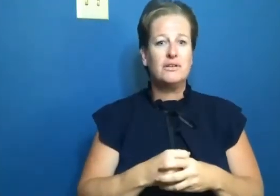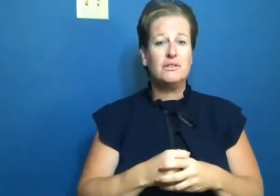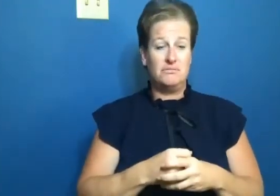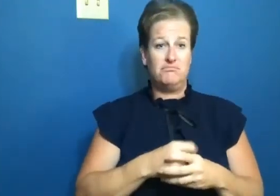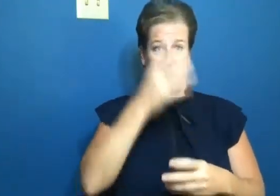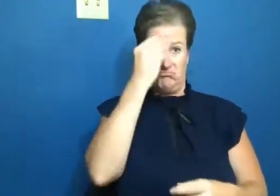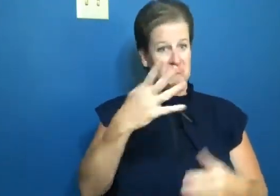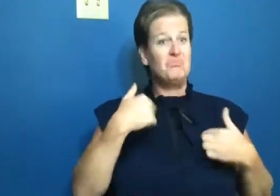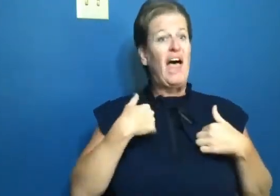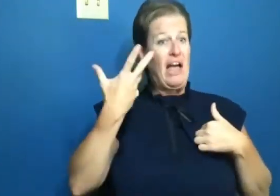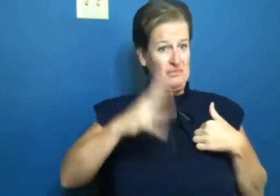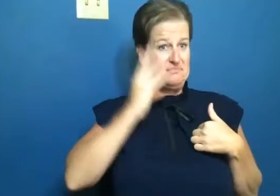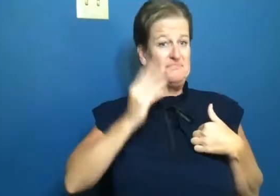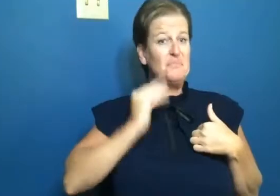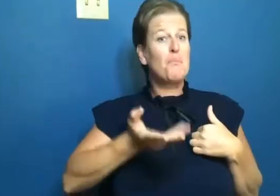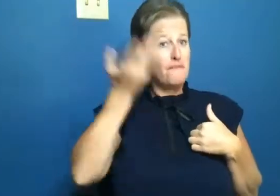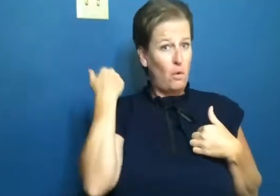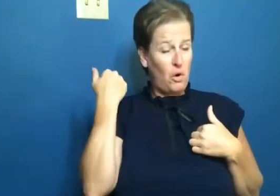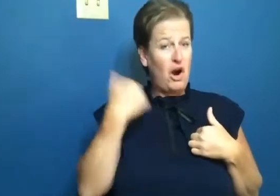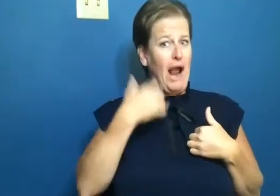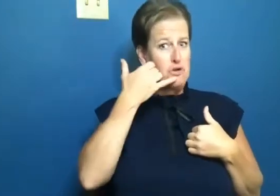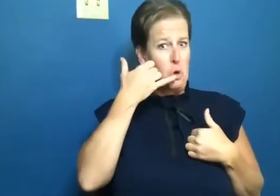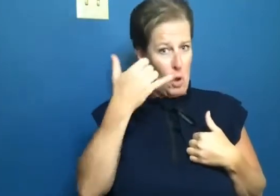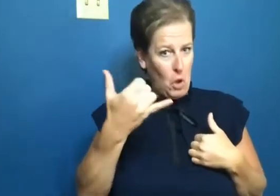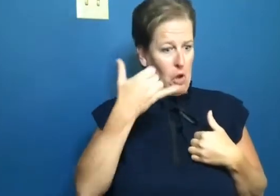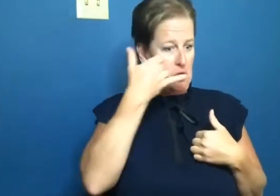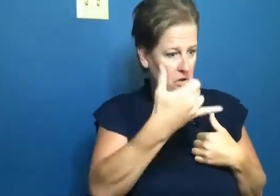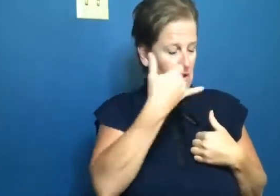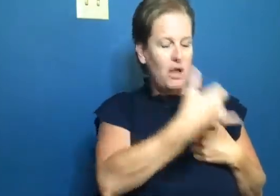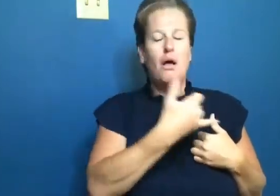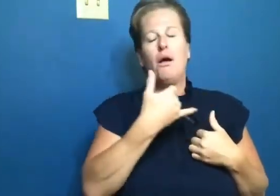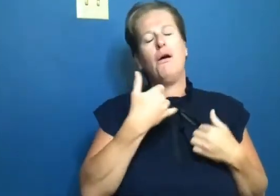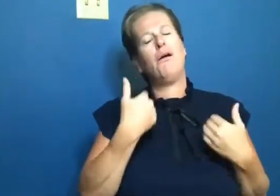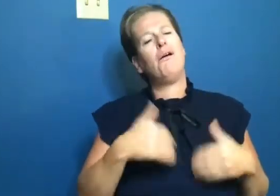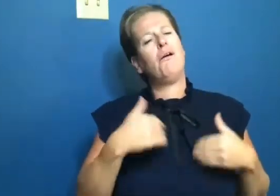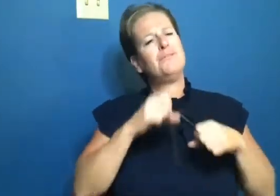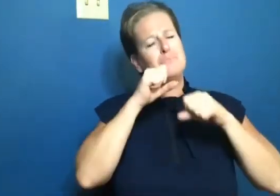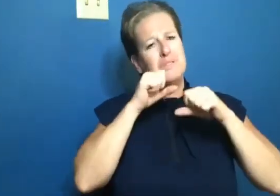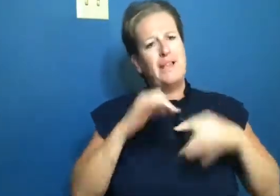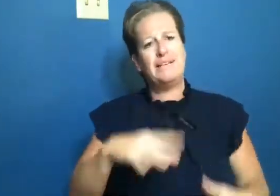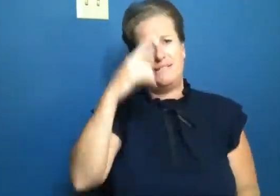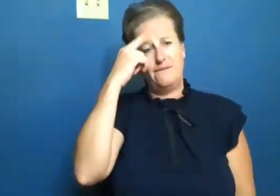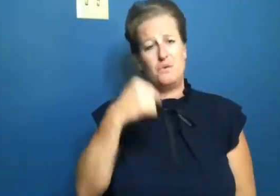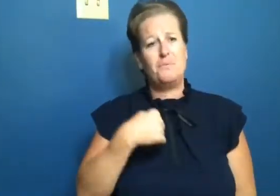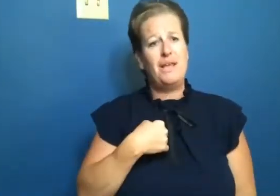that, and it has, again, what a blessing. So I have